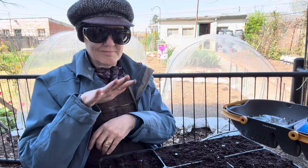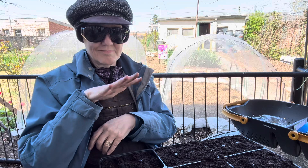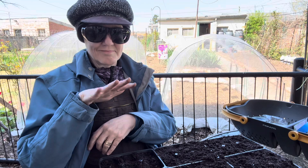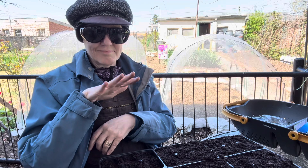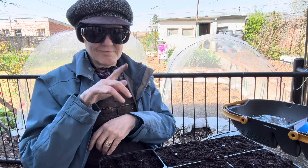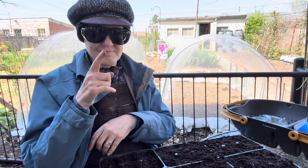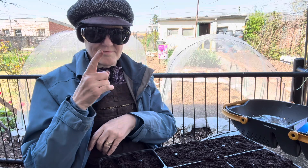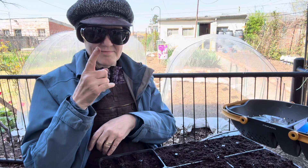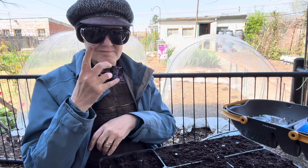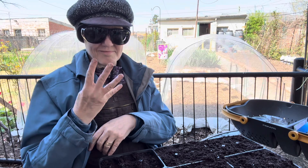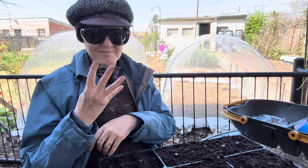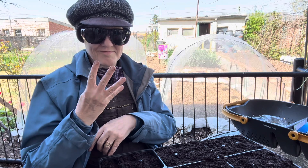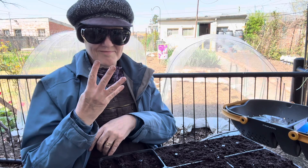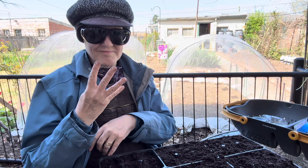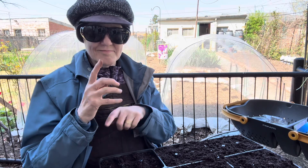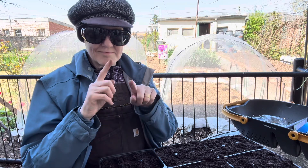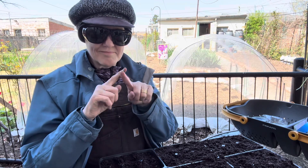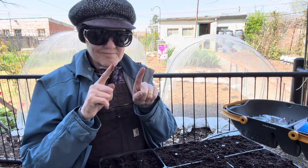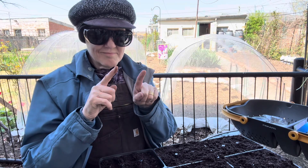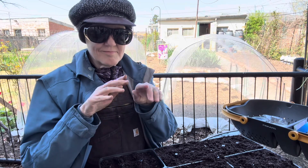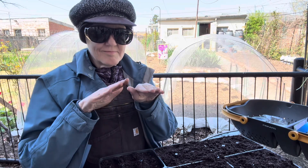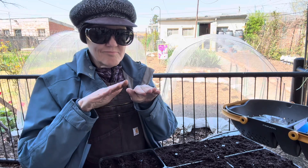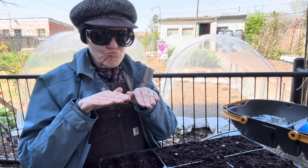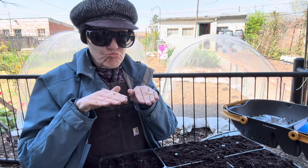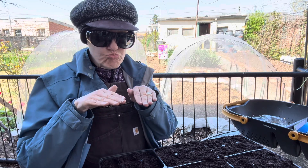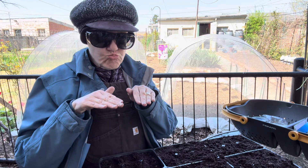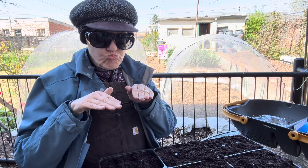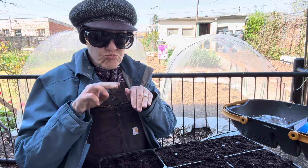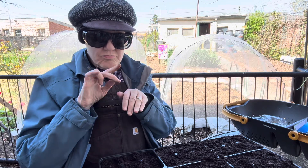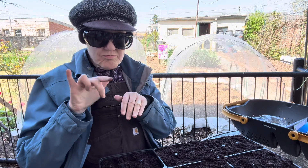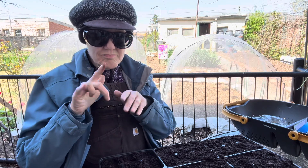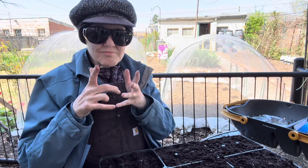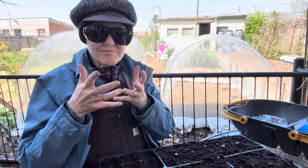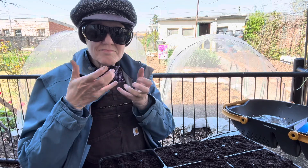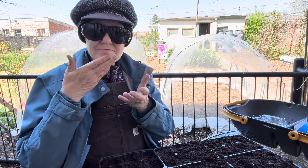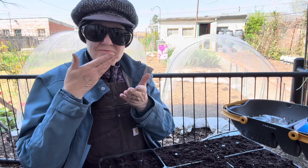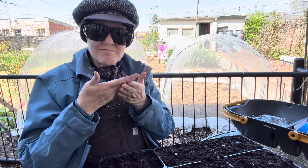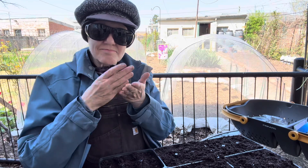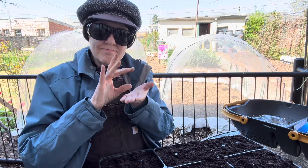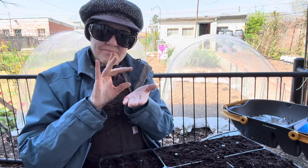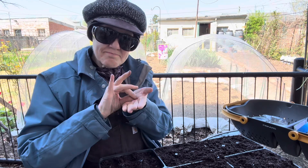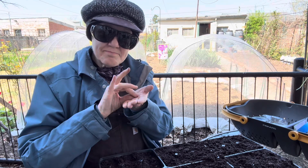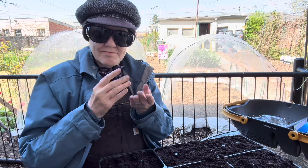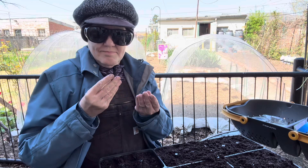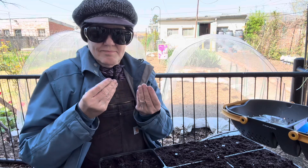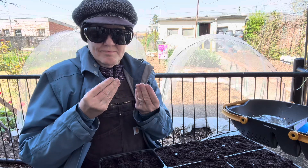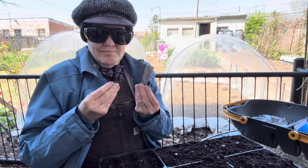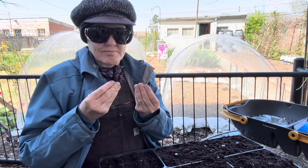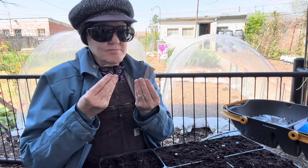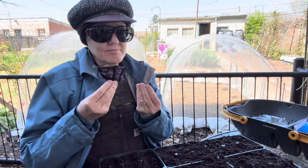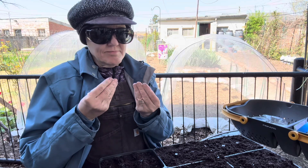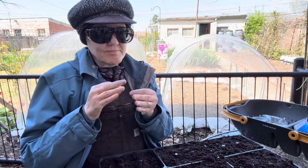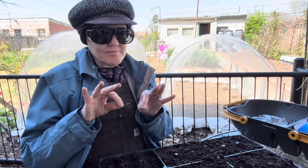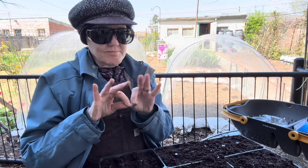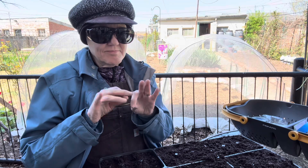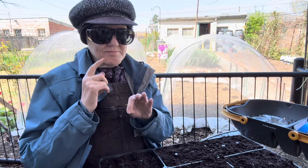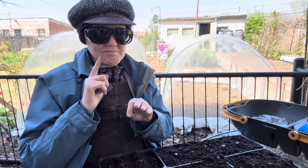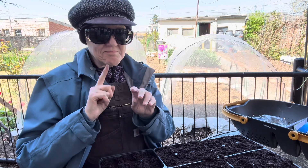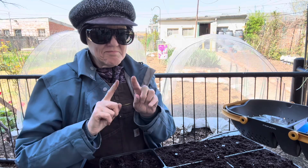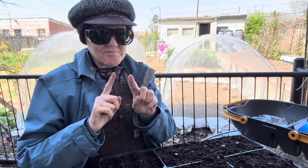seed. I tend to do about a 1/4 of an inch. But importantly, make sure there's good moisture contact. Pat